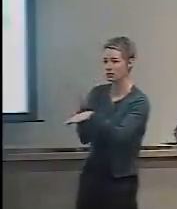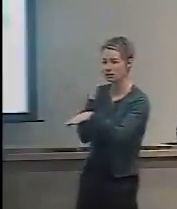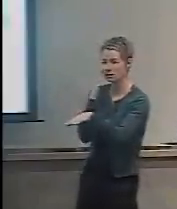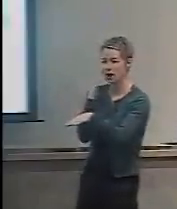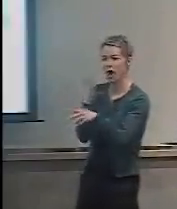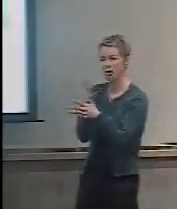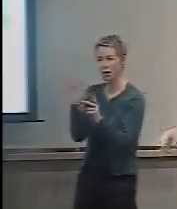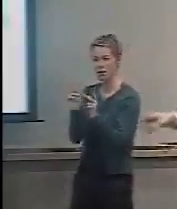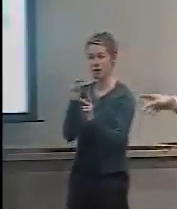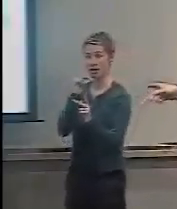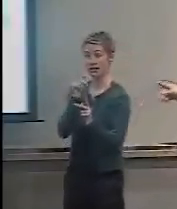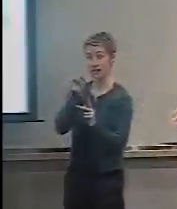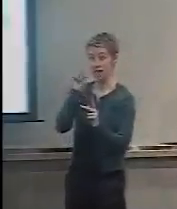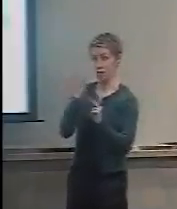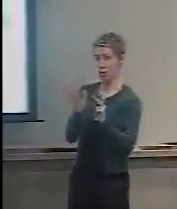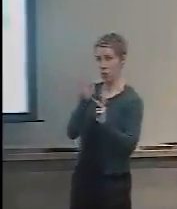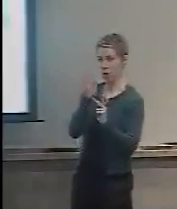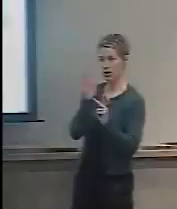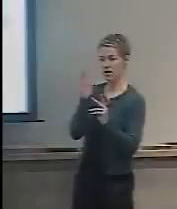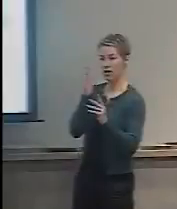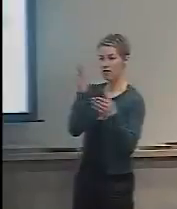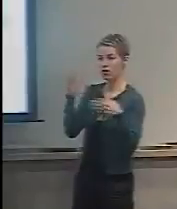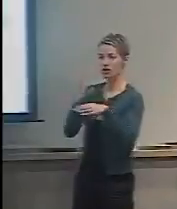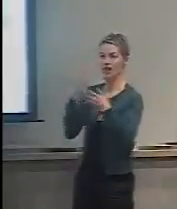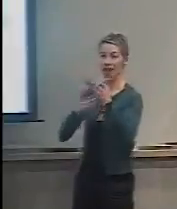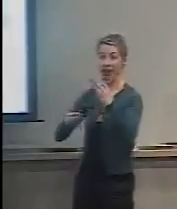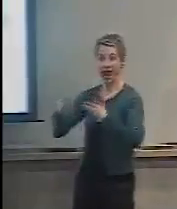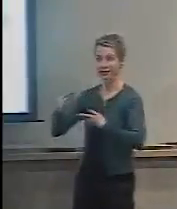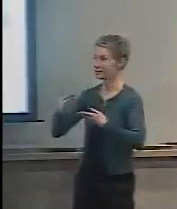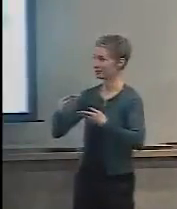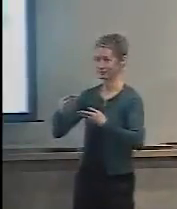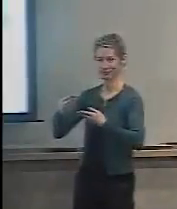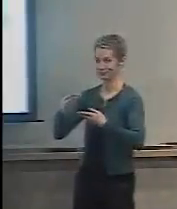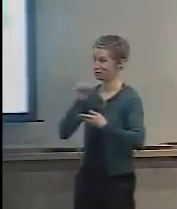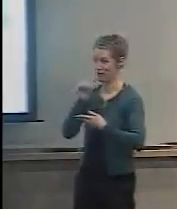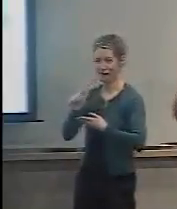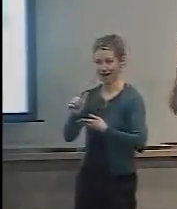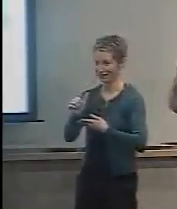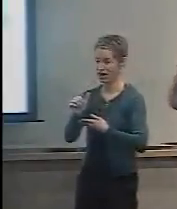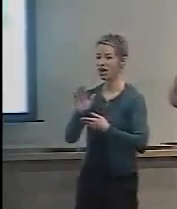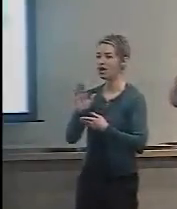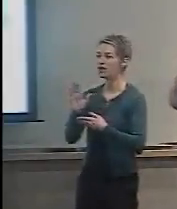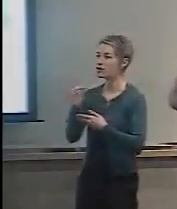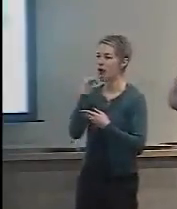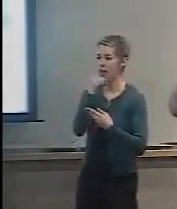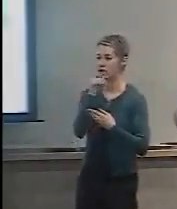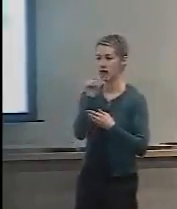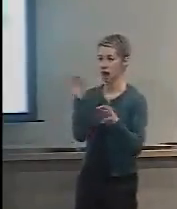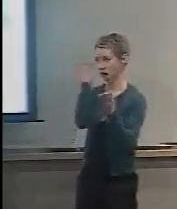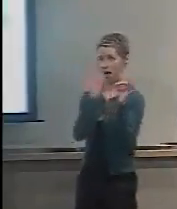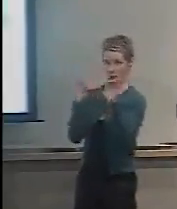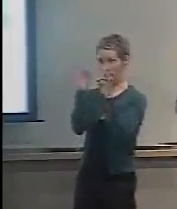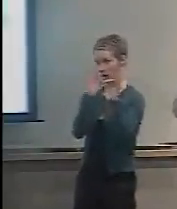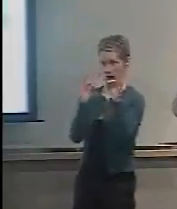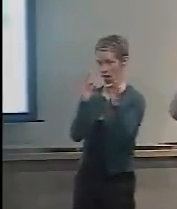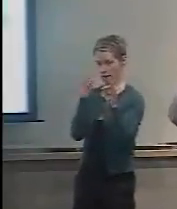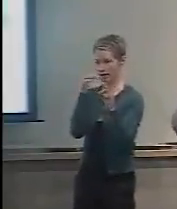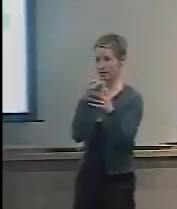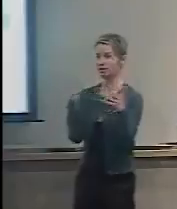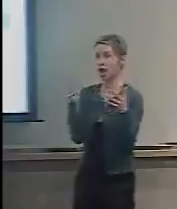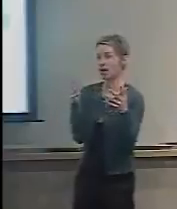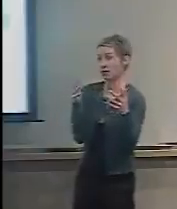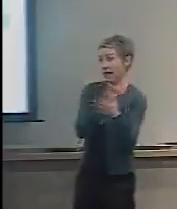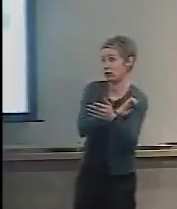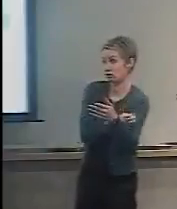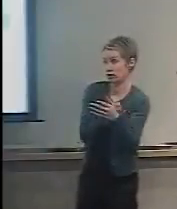deaf people would be focusing on the hands, but they're actually not focused on the hands. Their eyes are not moving around like that. It's a lot of energy to move your eye around